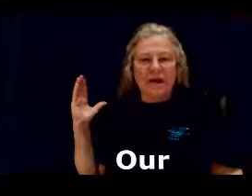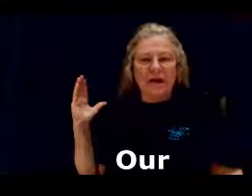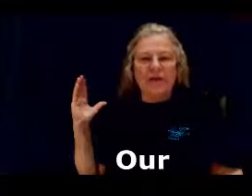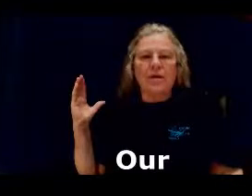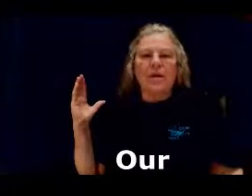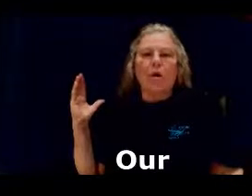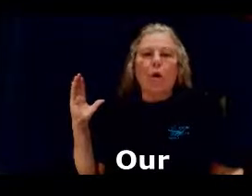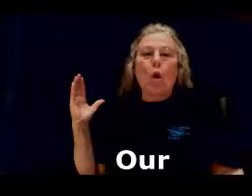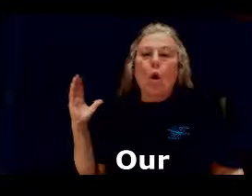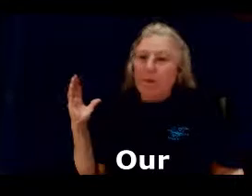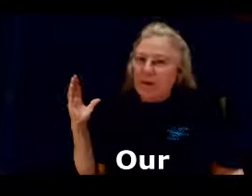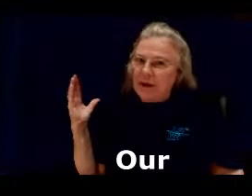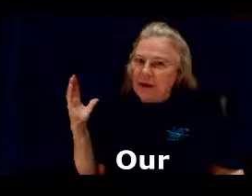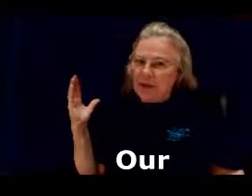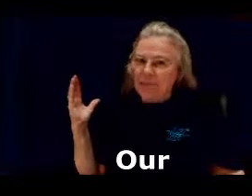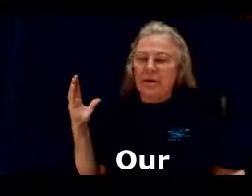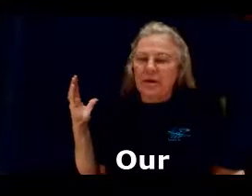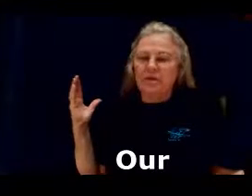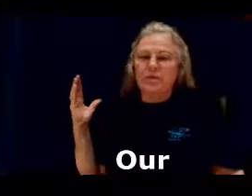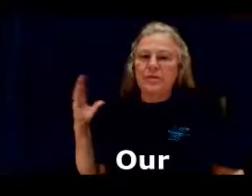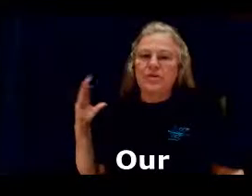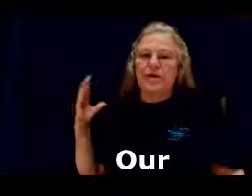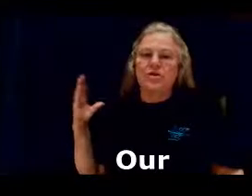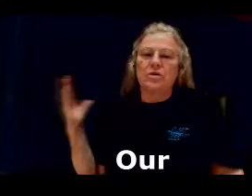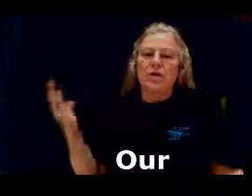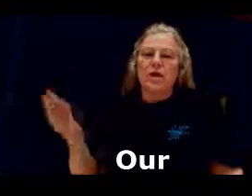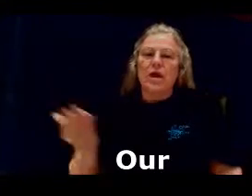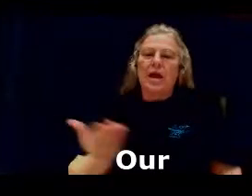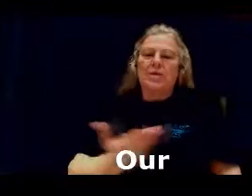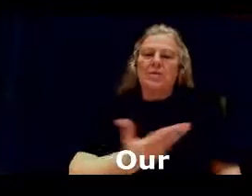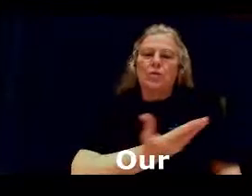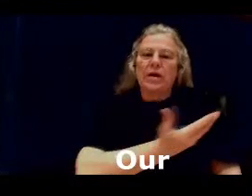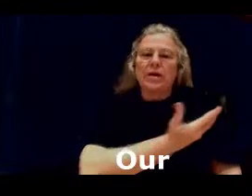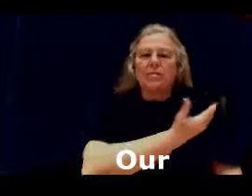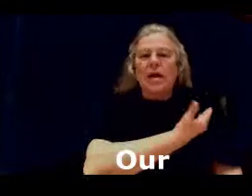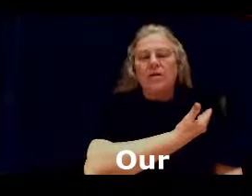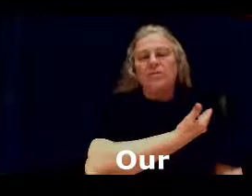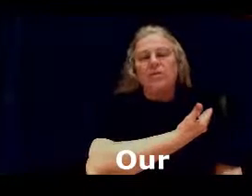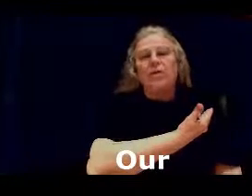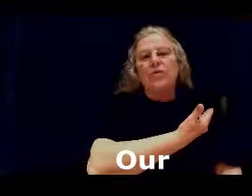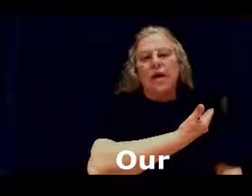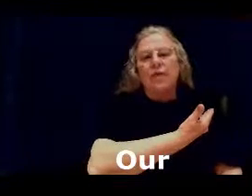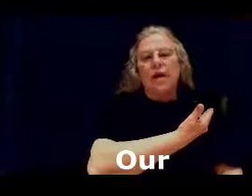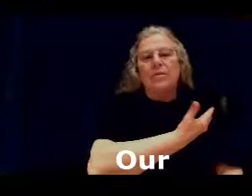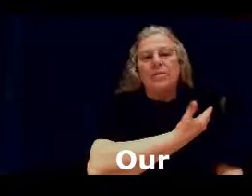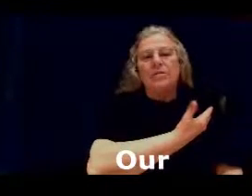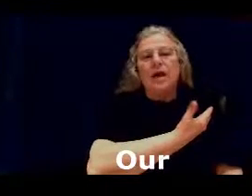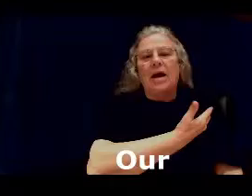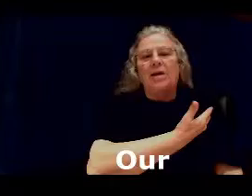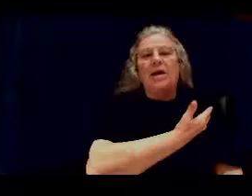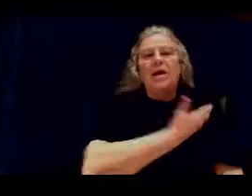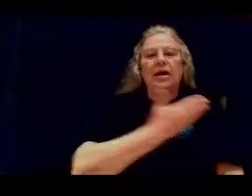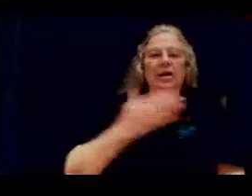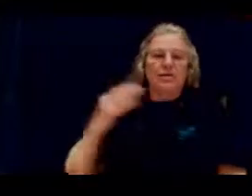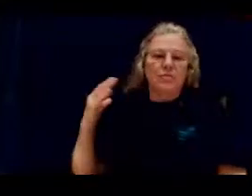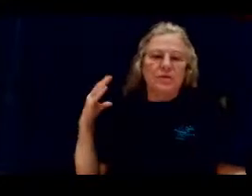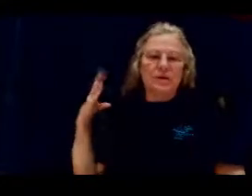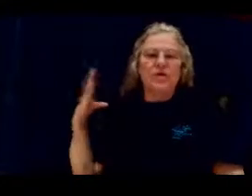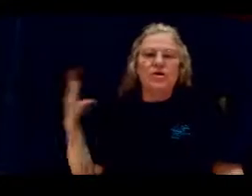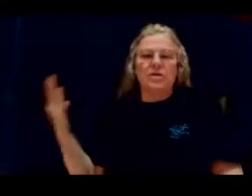side, open hand because it's possession, and swing it around to your non-dominant side. It is possession. It's